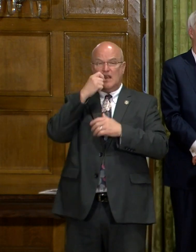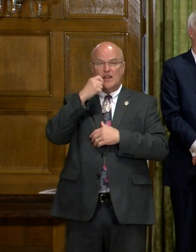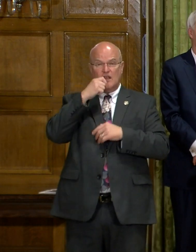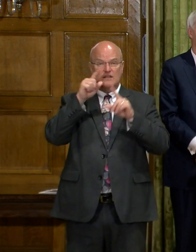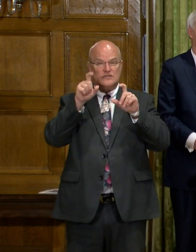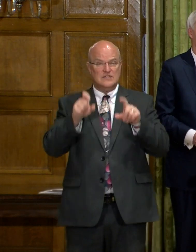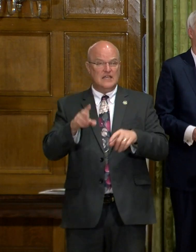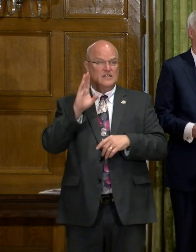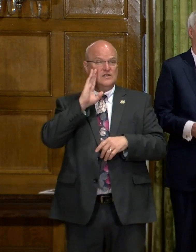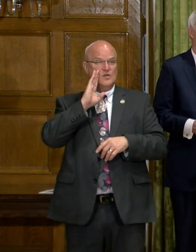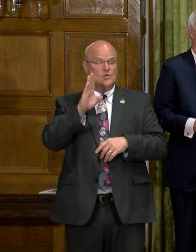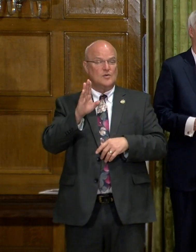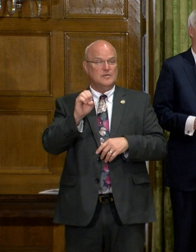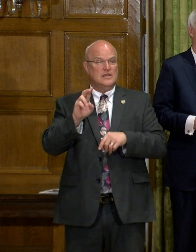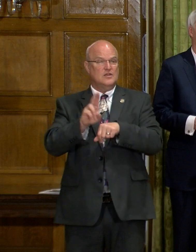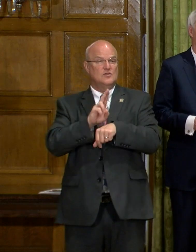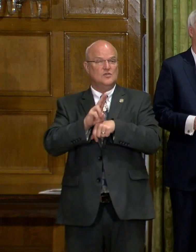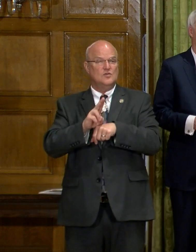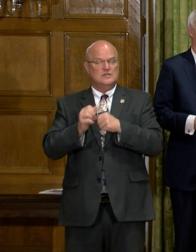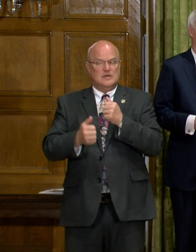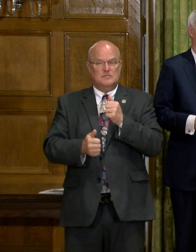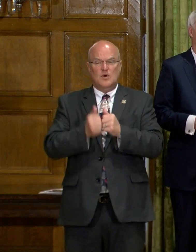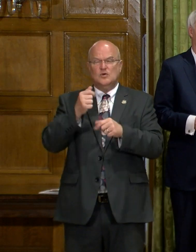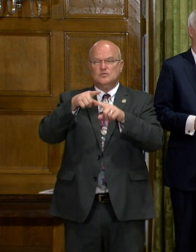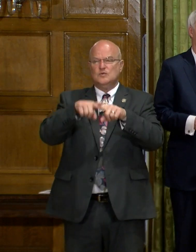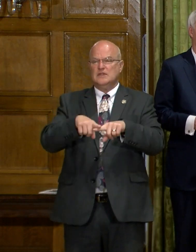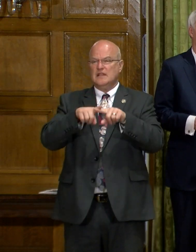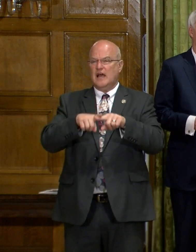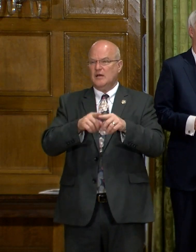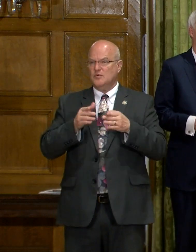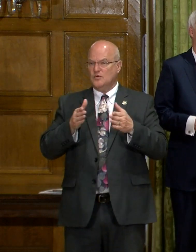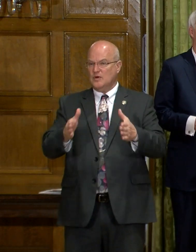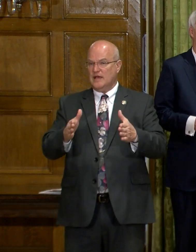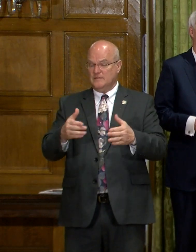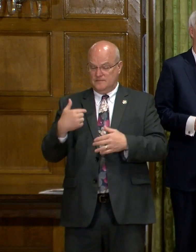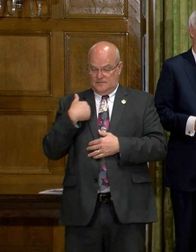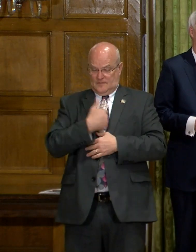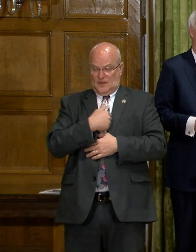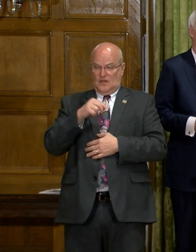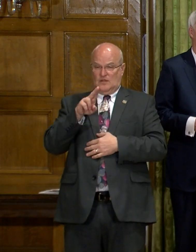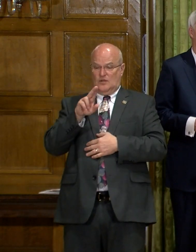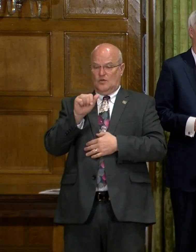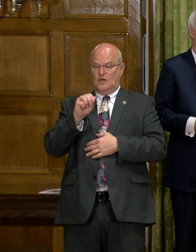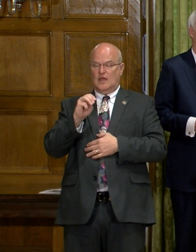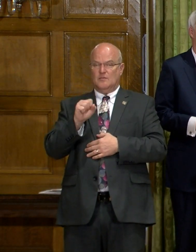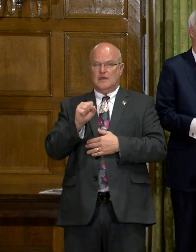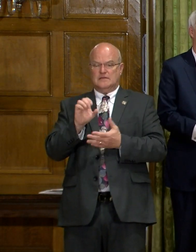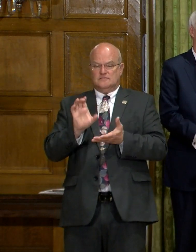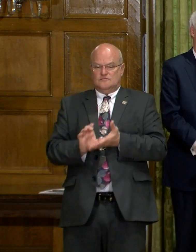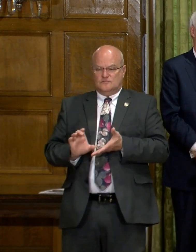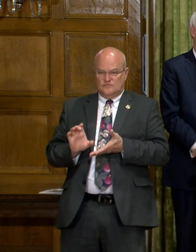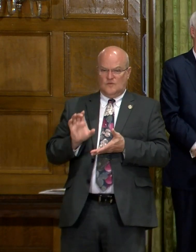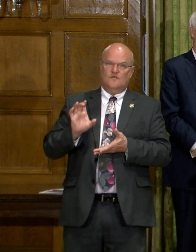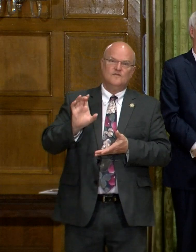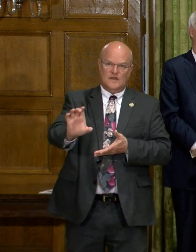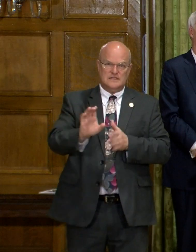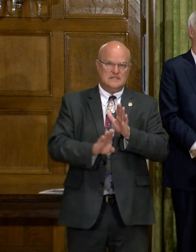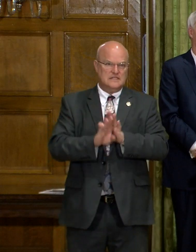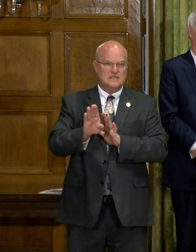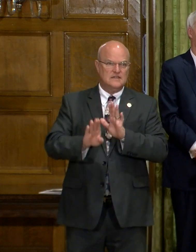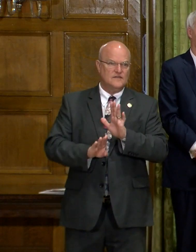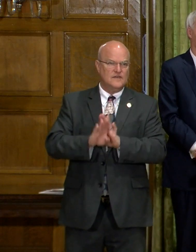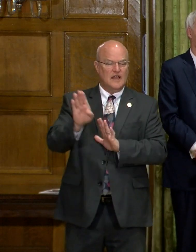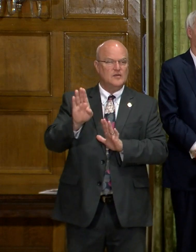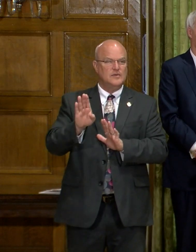are going to be used in the most reliable fashion. We at UMS are investing heavily in